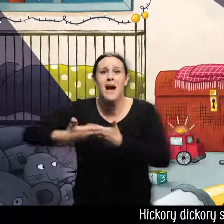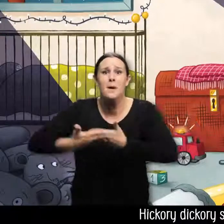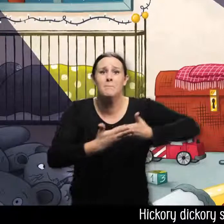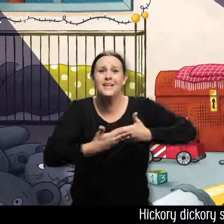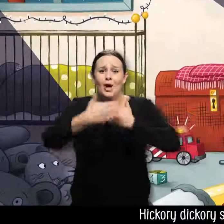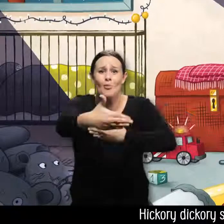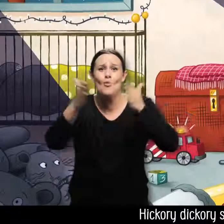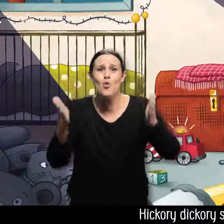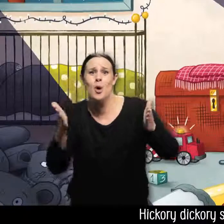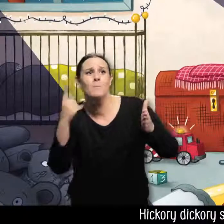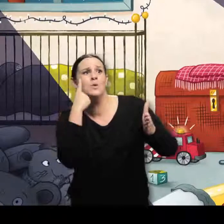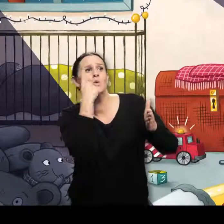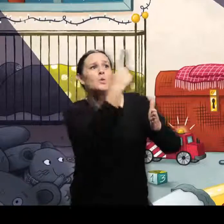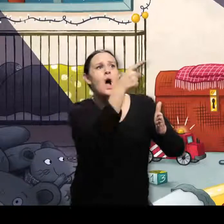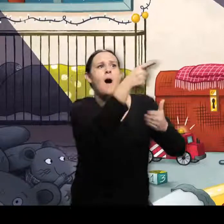splat